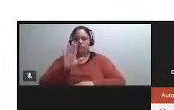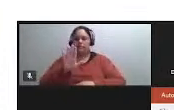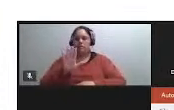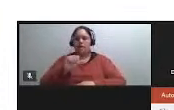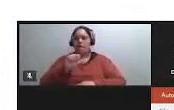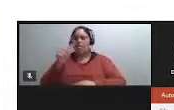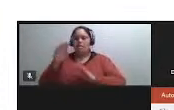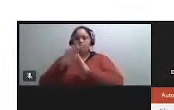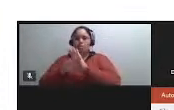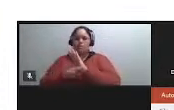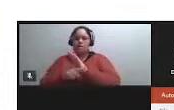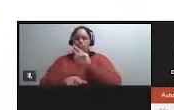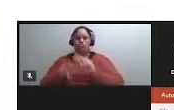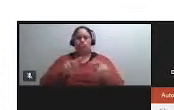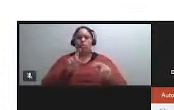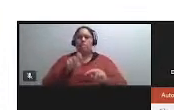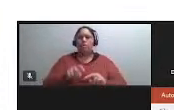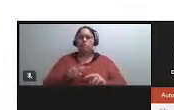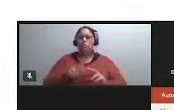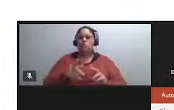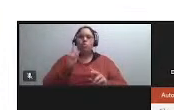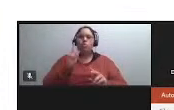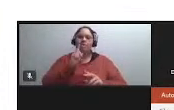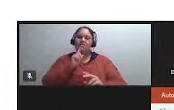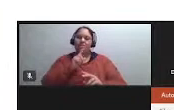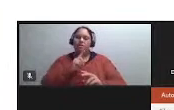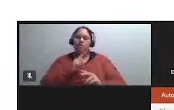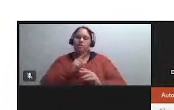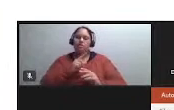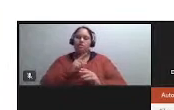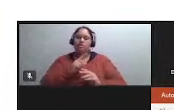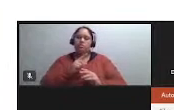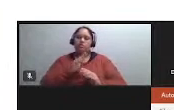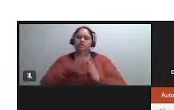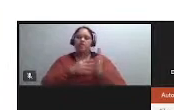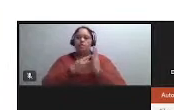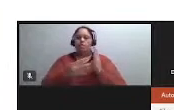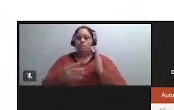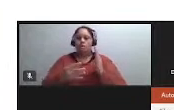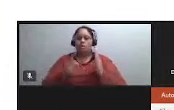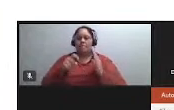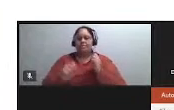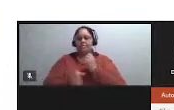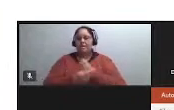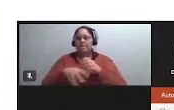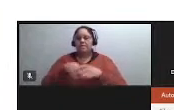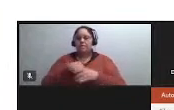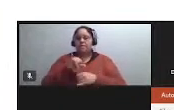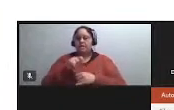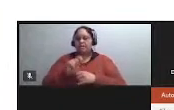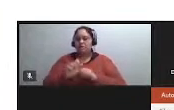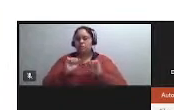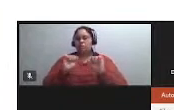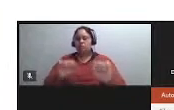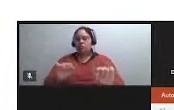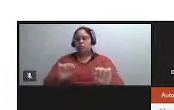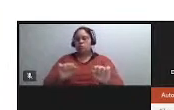that has to be attended to, or every framework that has to happen within the